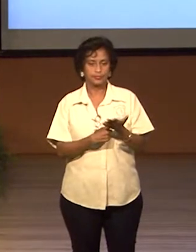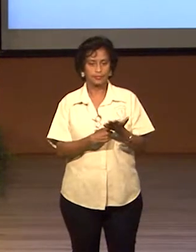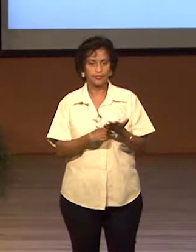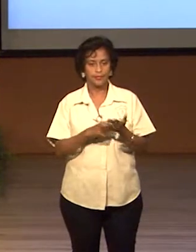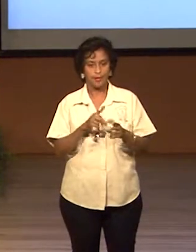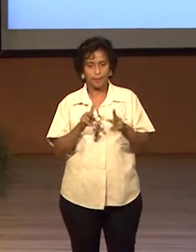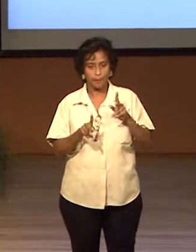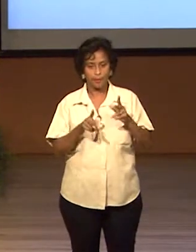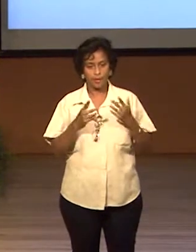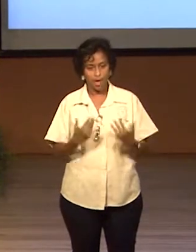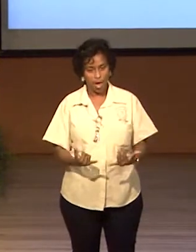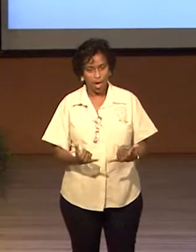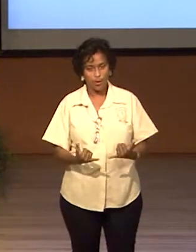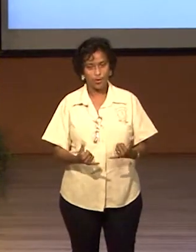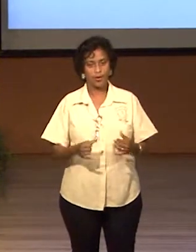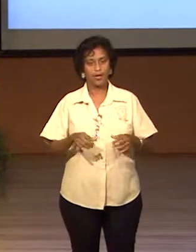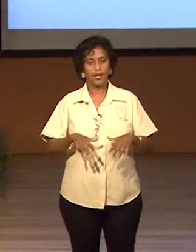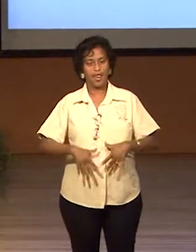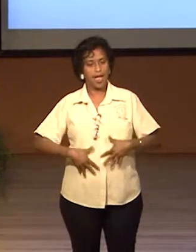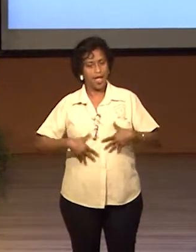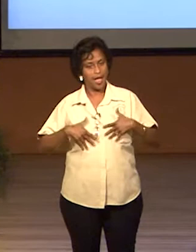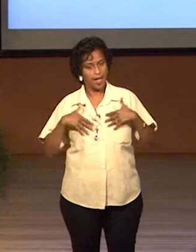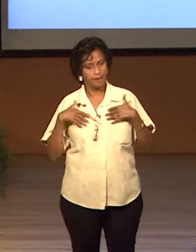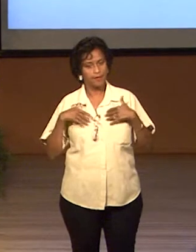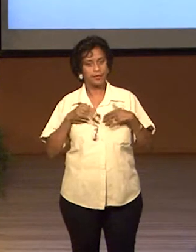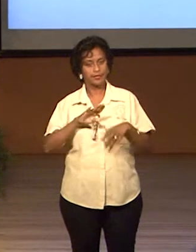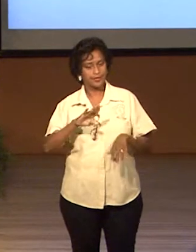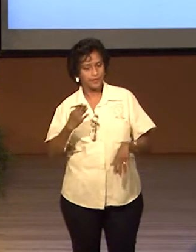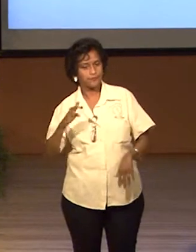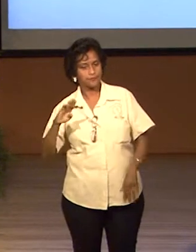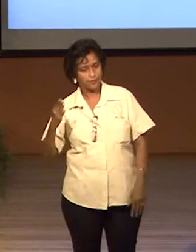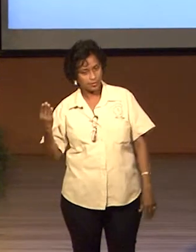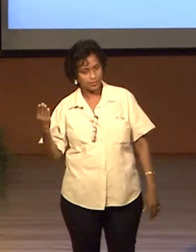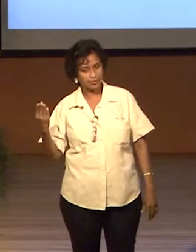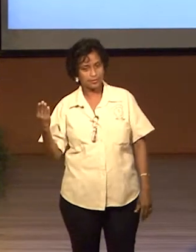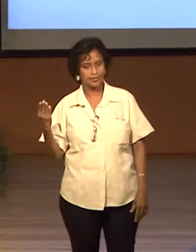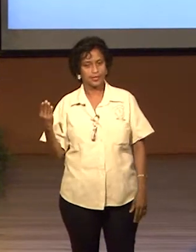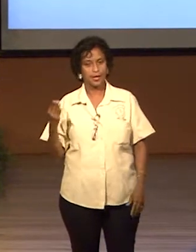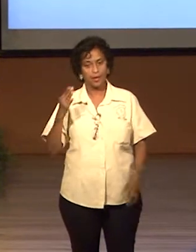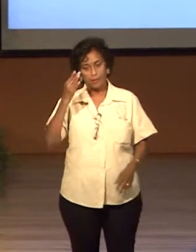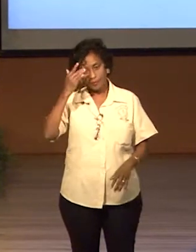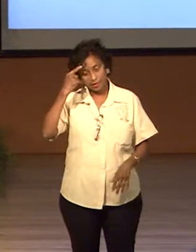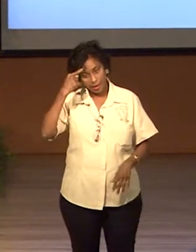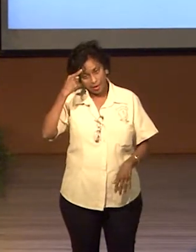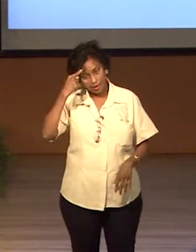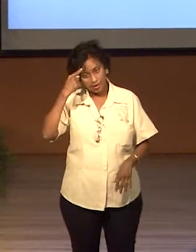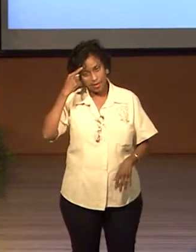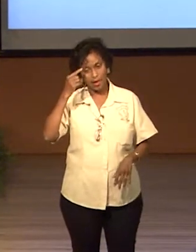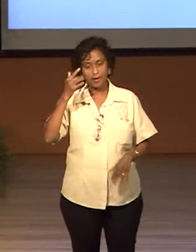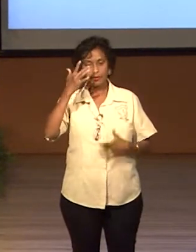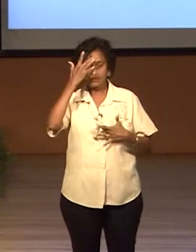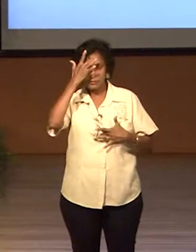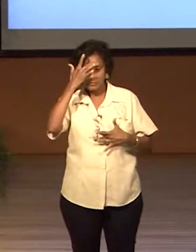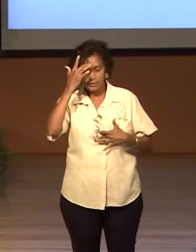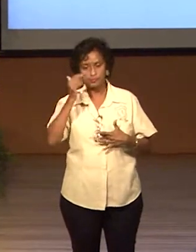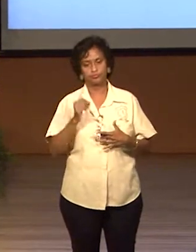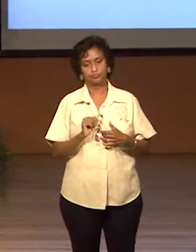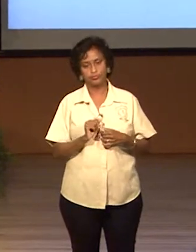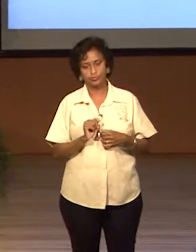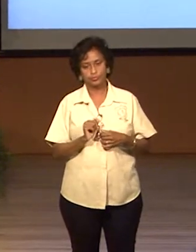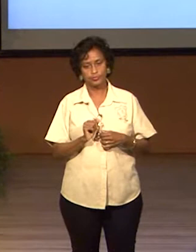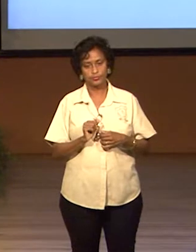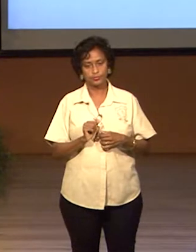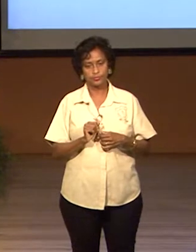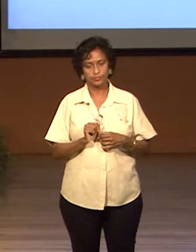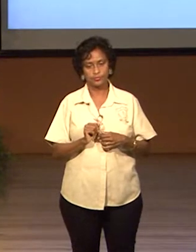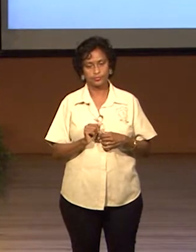sensibility about mental health problems. And again, while this is purely anecdotal, but I think it illustrates the point. I mean,